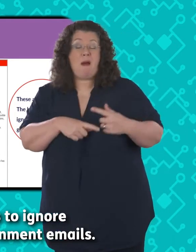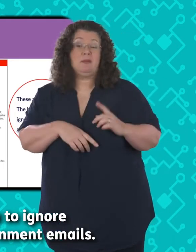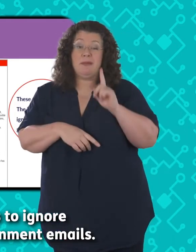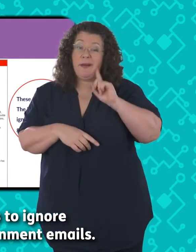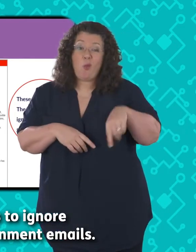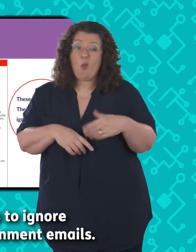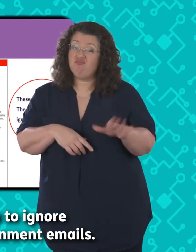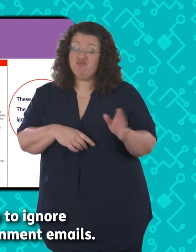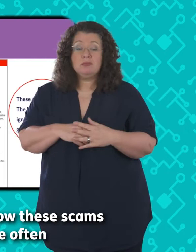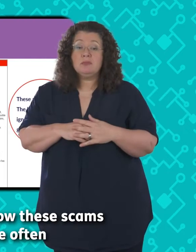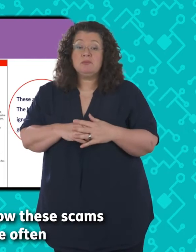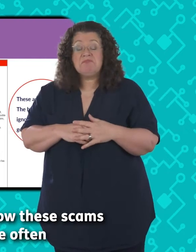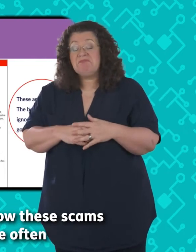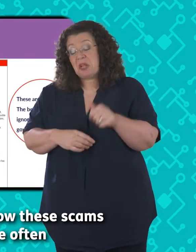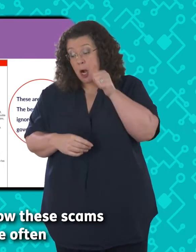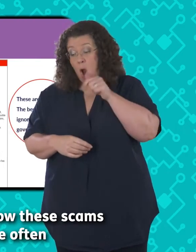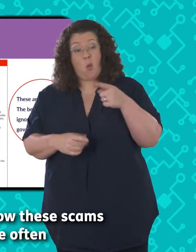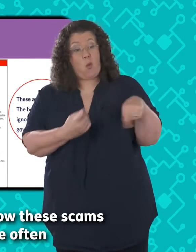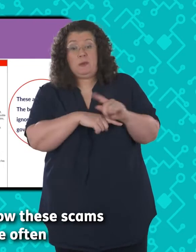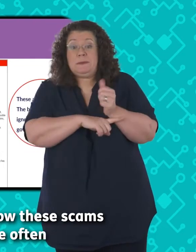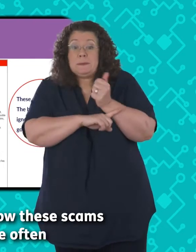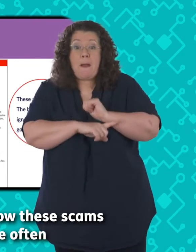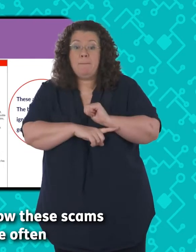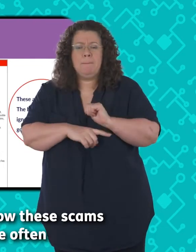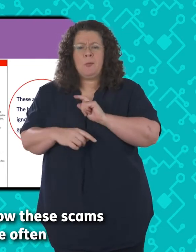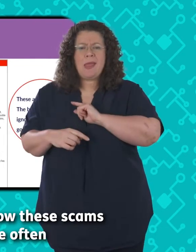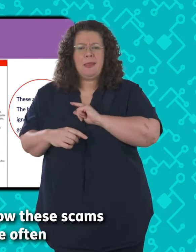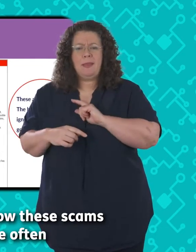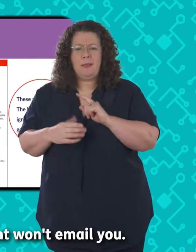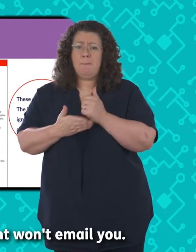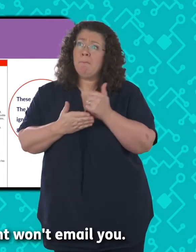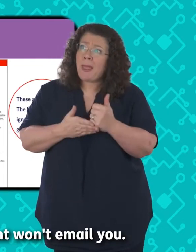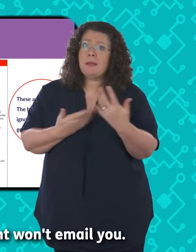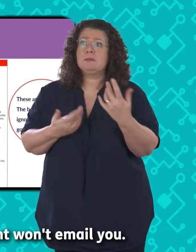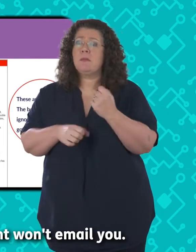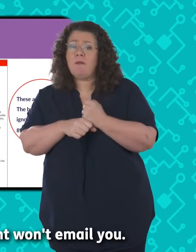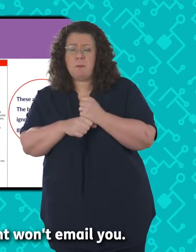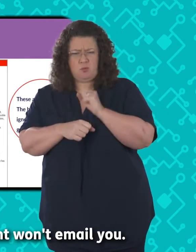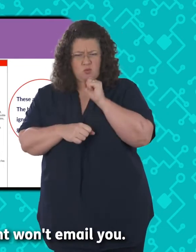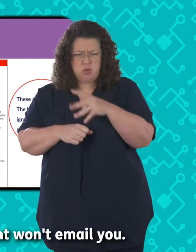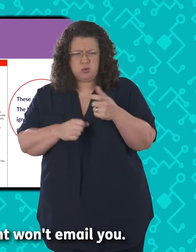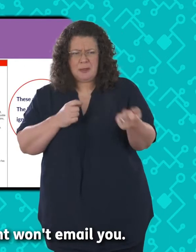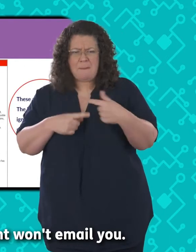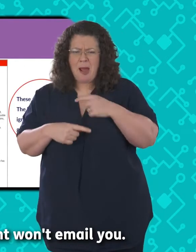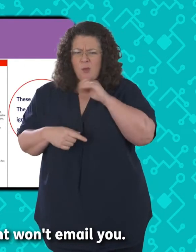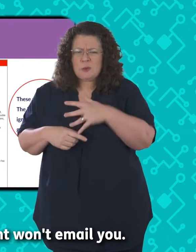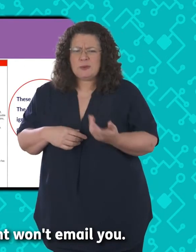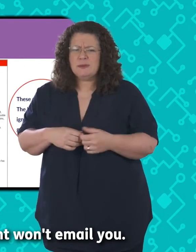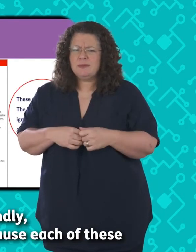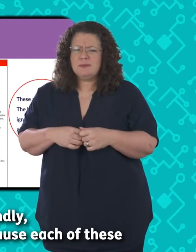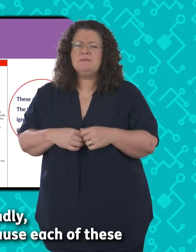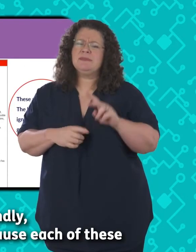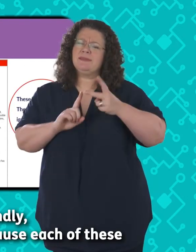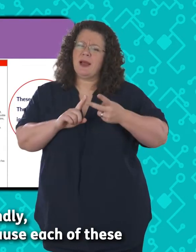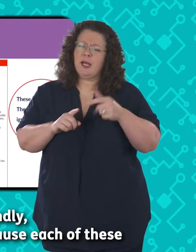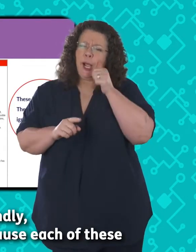government emails. The reason why I know these are scams are because often banks or the government won't email you.